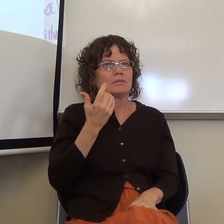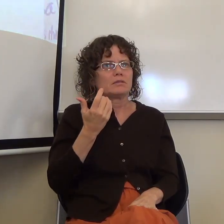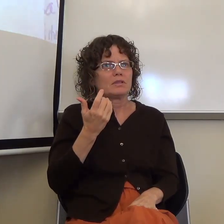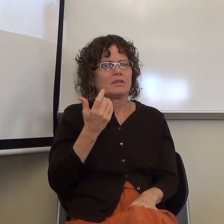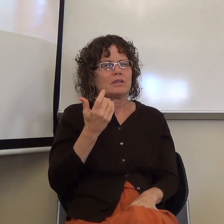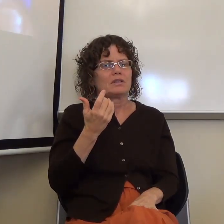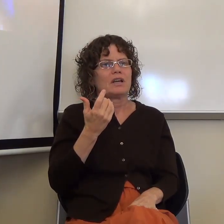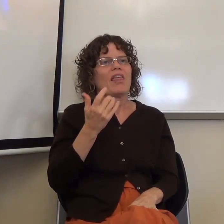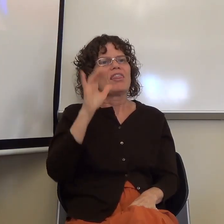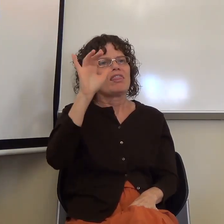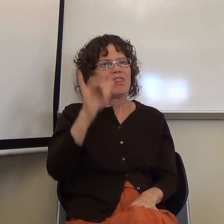is doing.